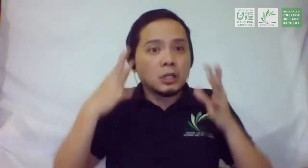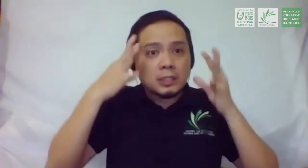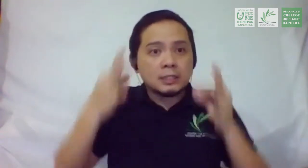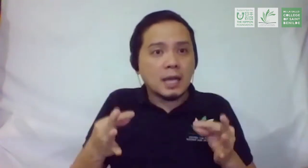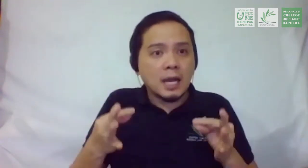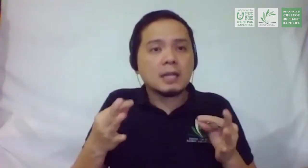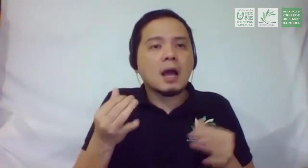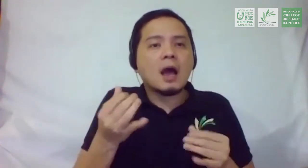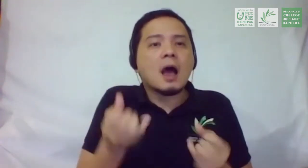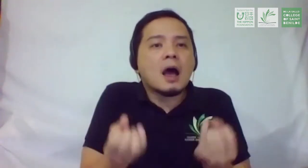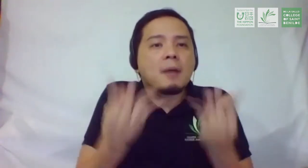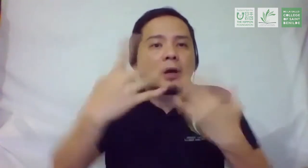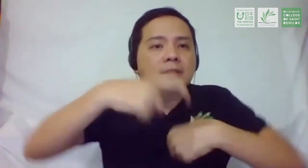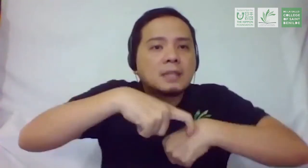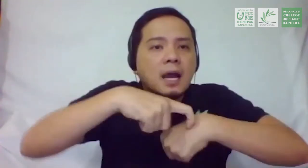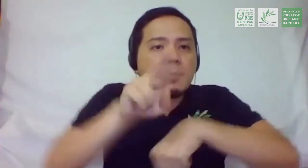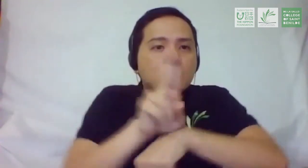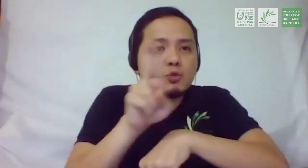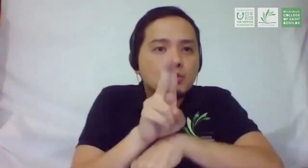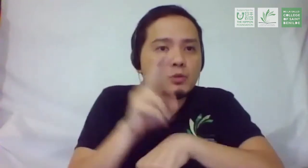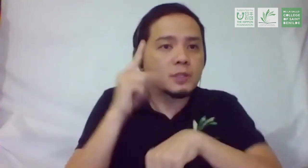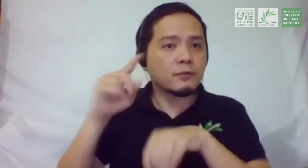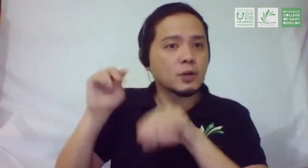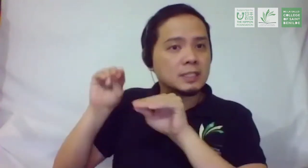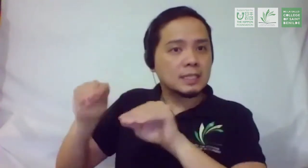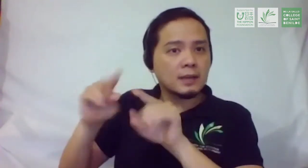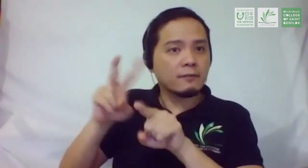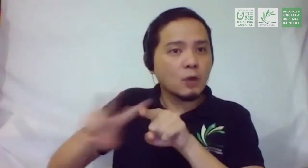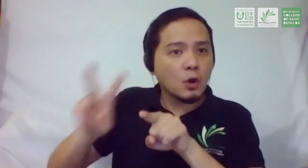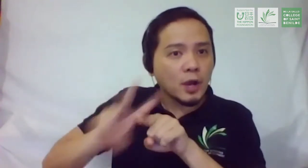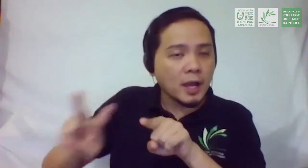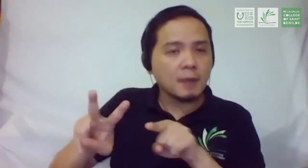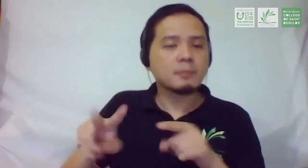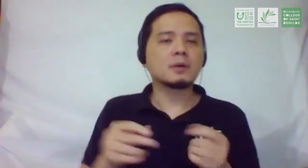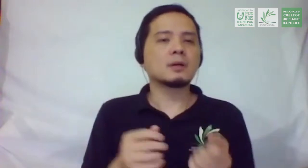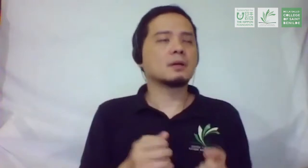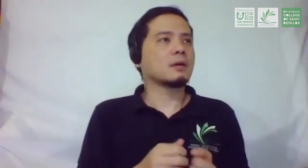How much time will you spend on the sentences